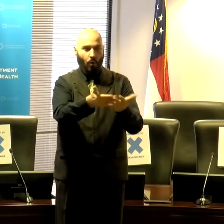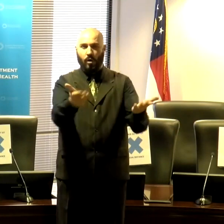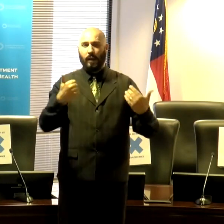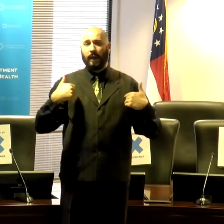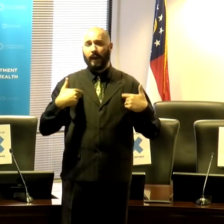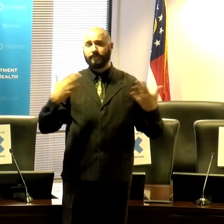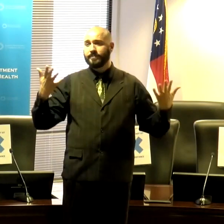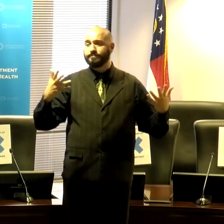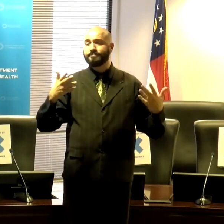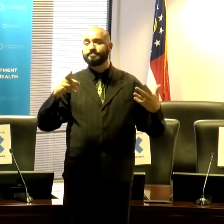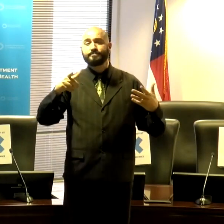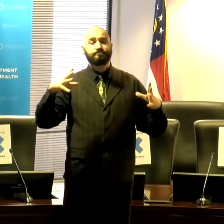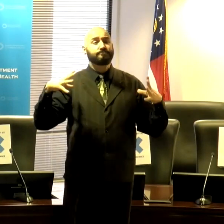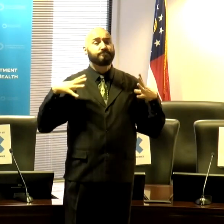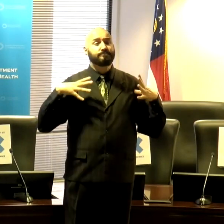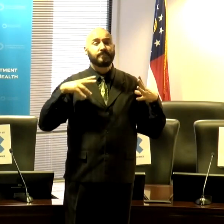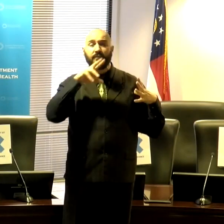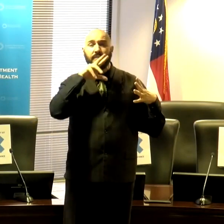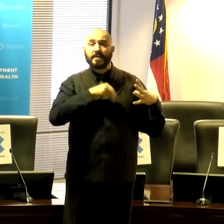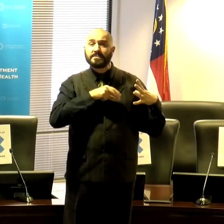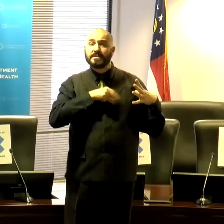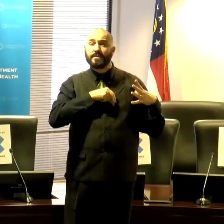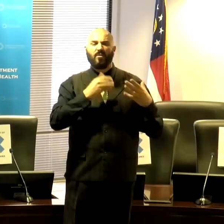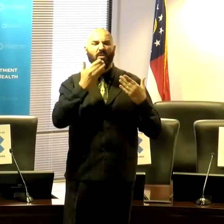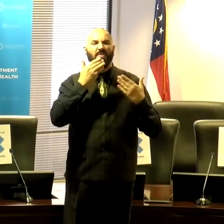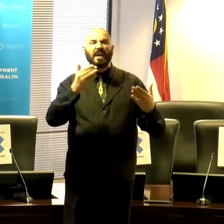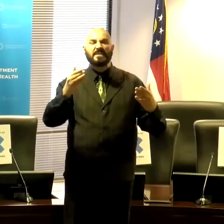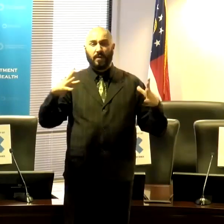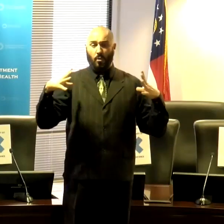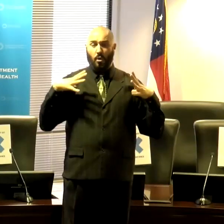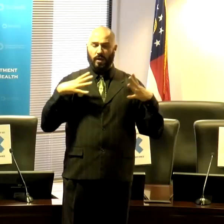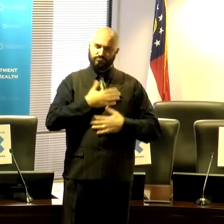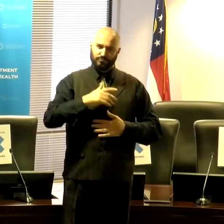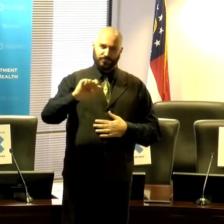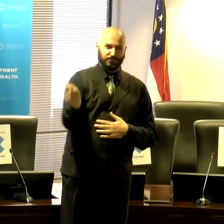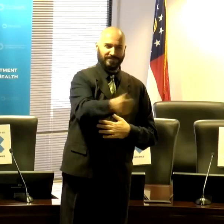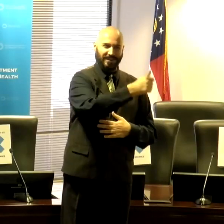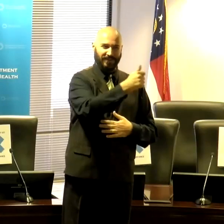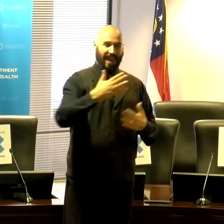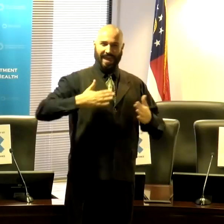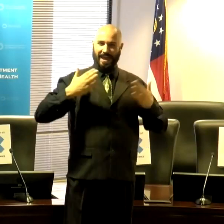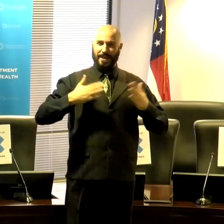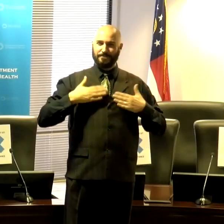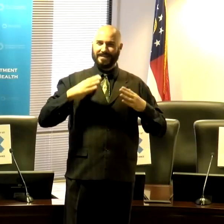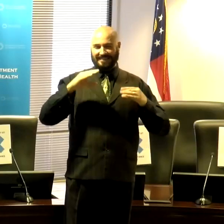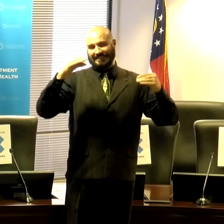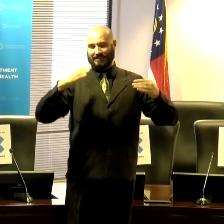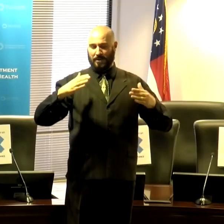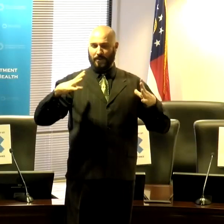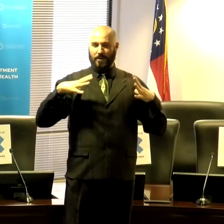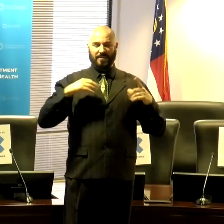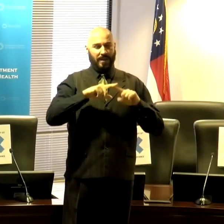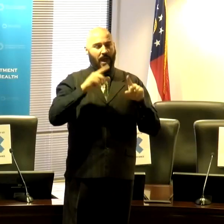happy and rewarding Thanksgiving holiday. Thank you very much and look forward to our